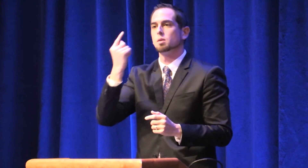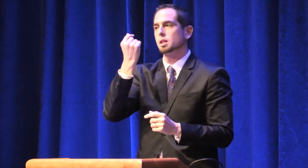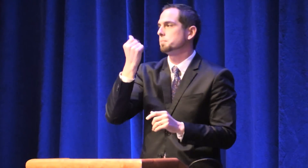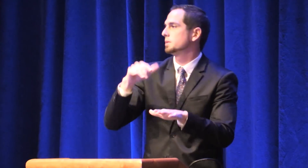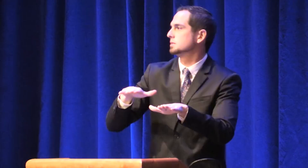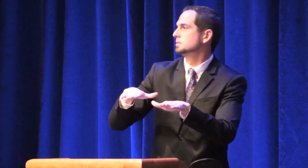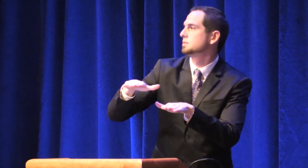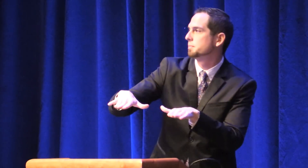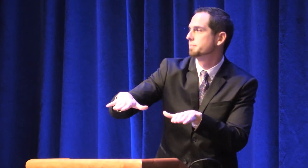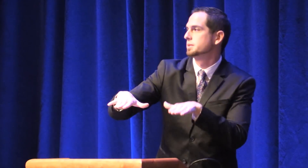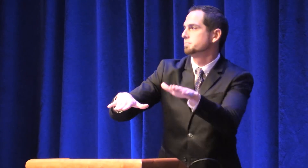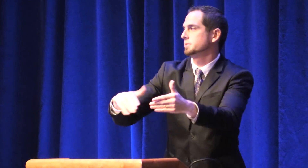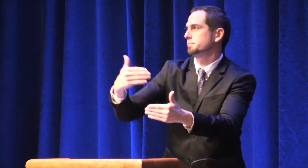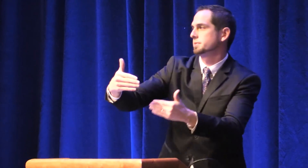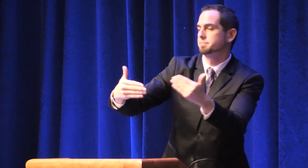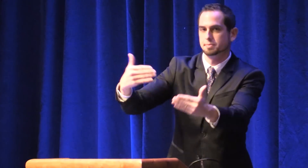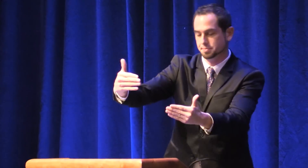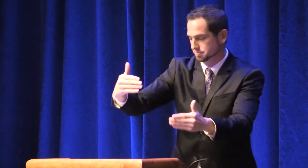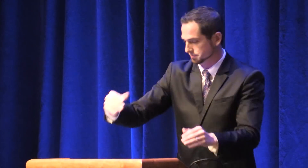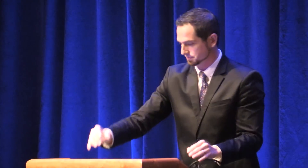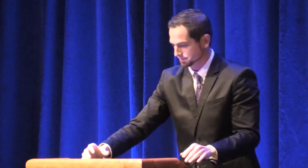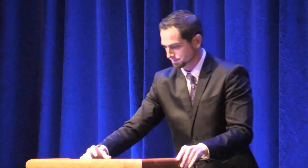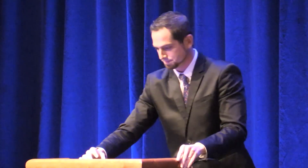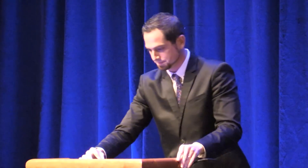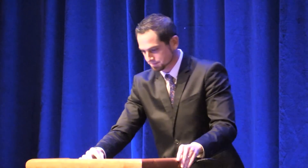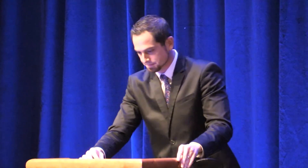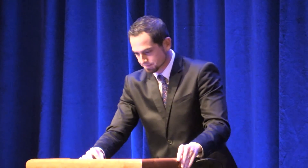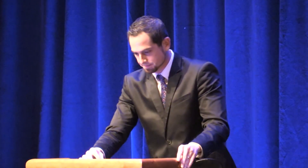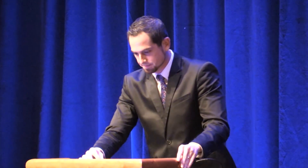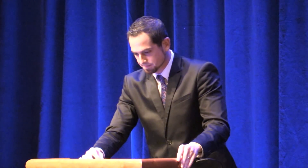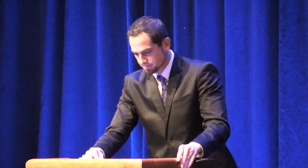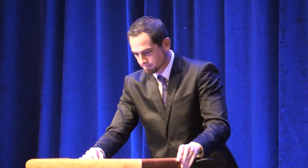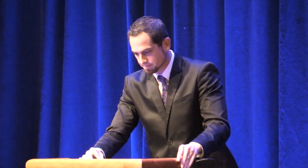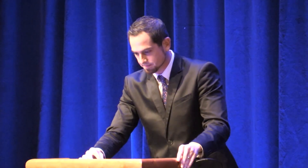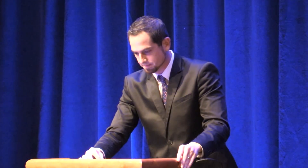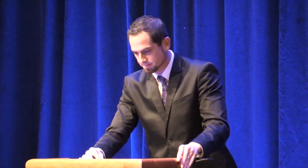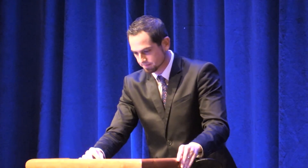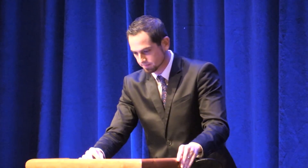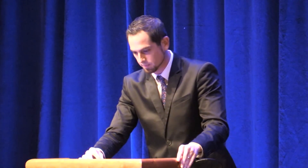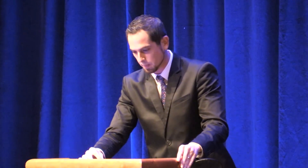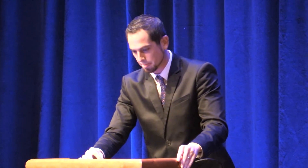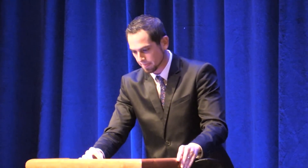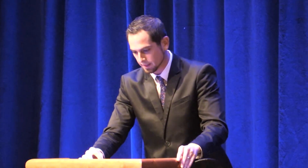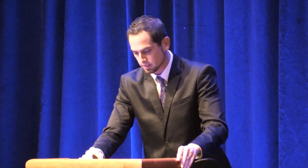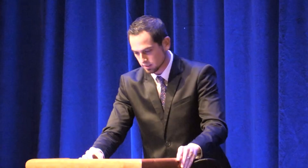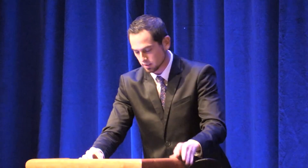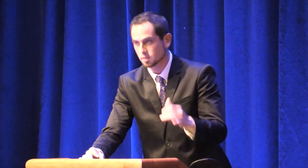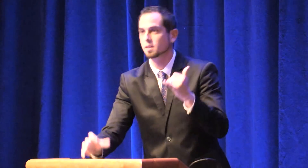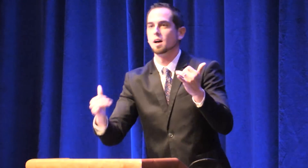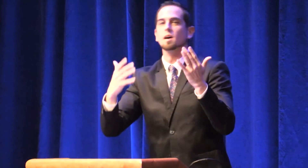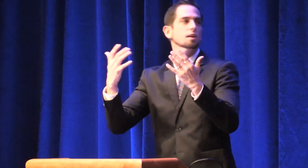made. Were it not for the media spotlight, those steps might not have taken place.